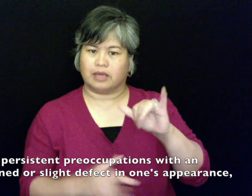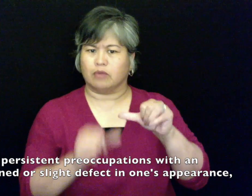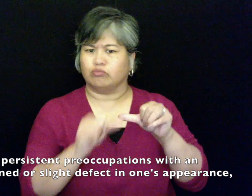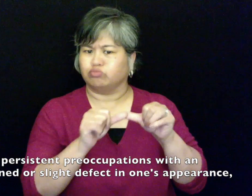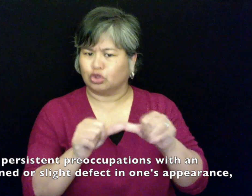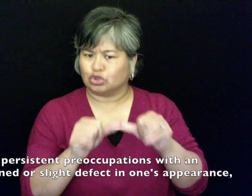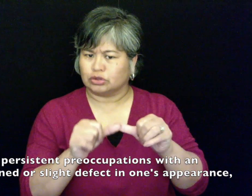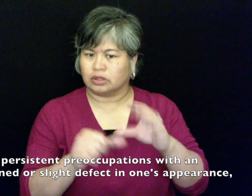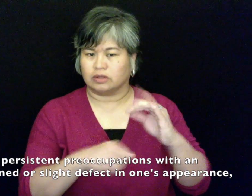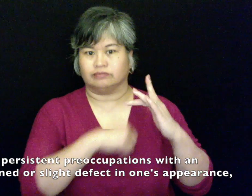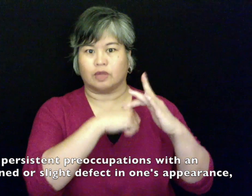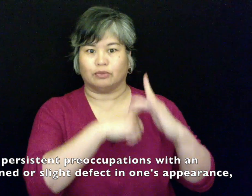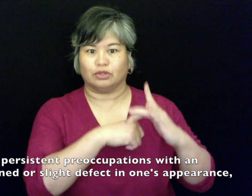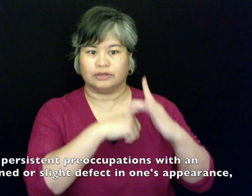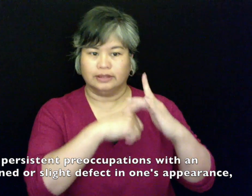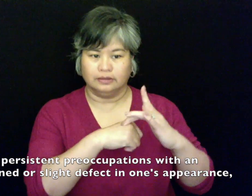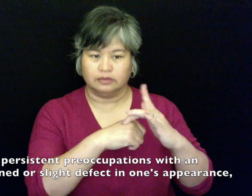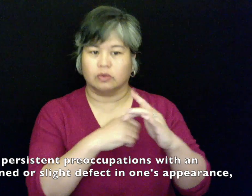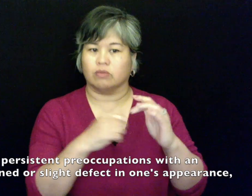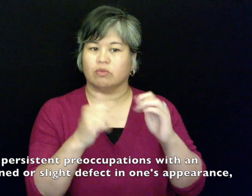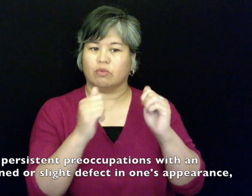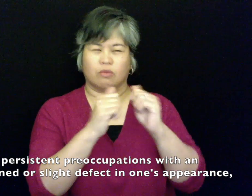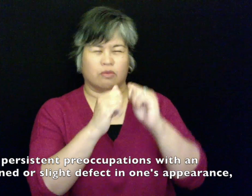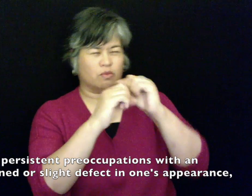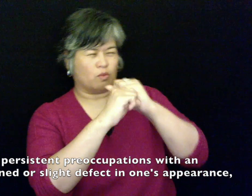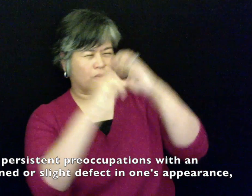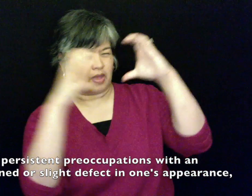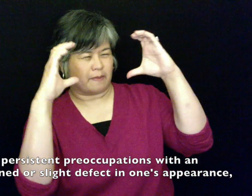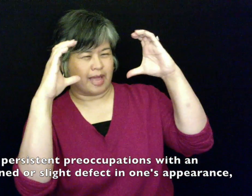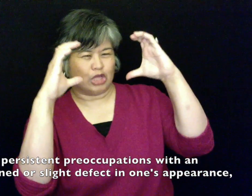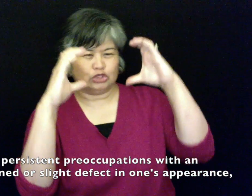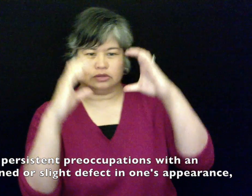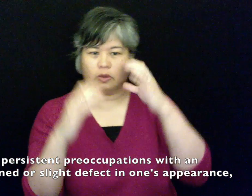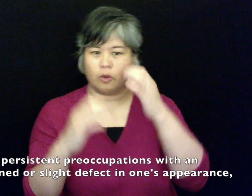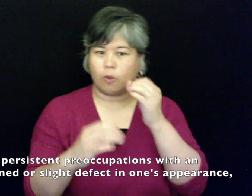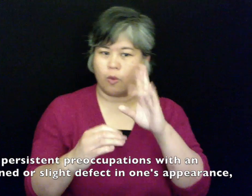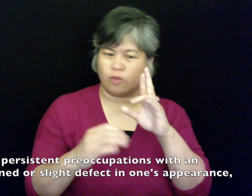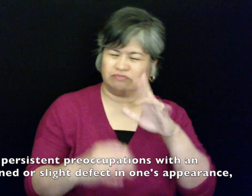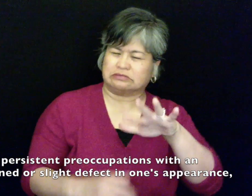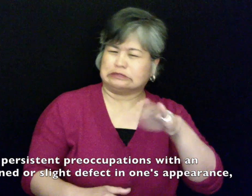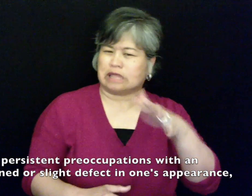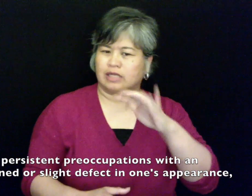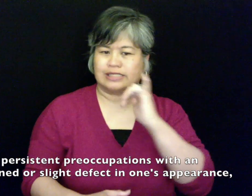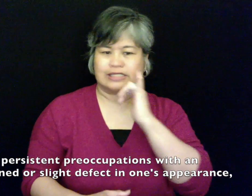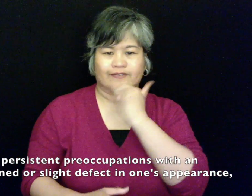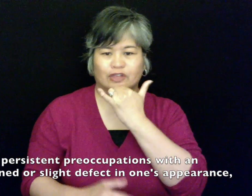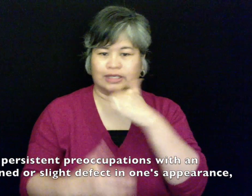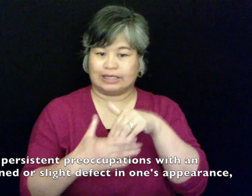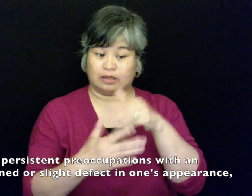persistent preoccupations with an imagined or slight defect in one's appearance,